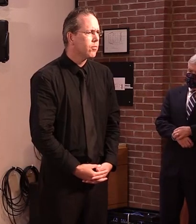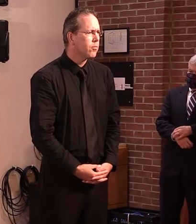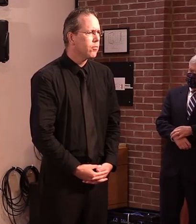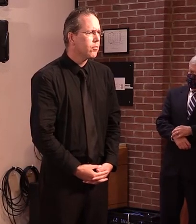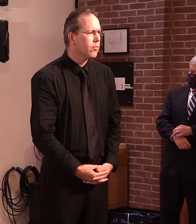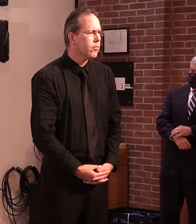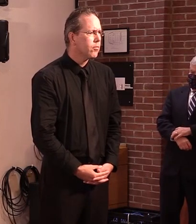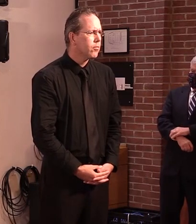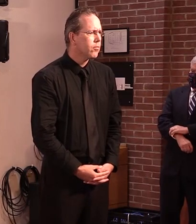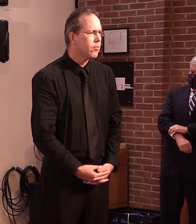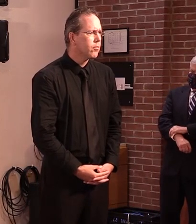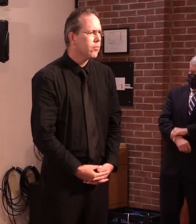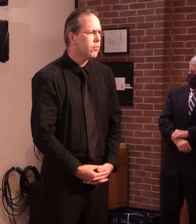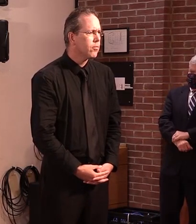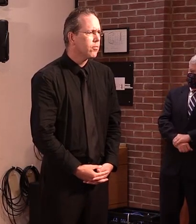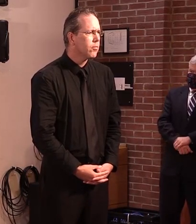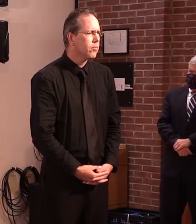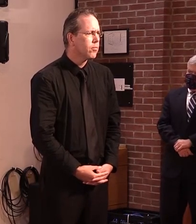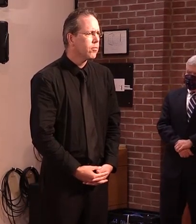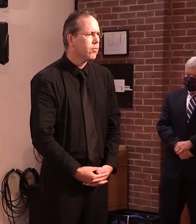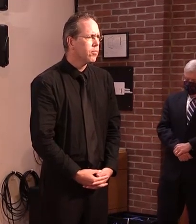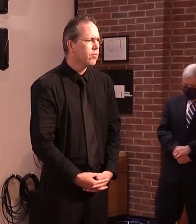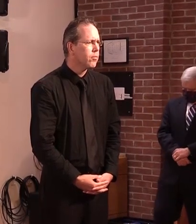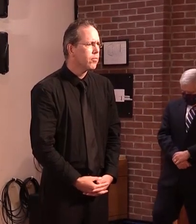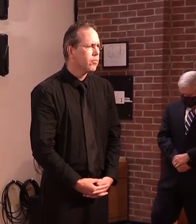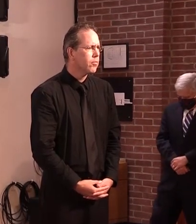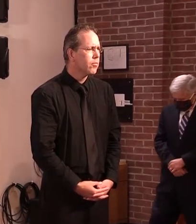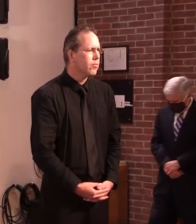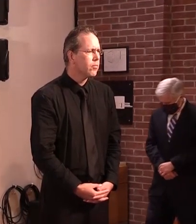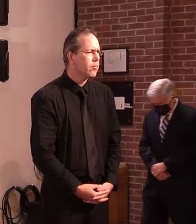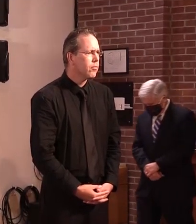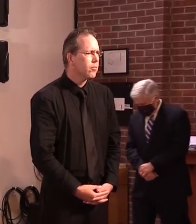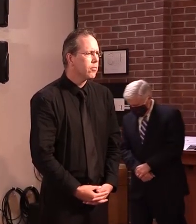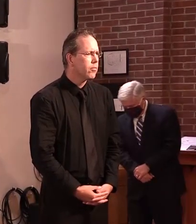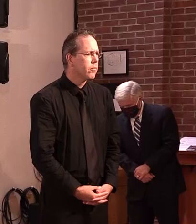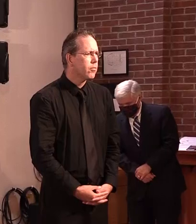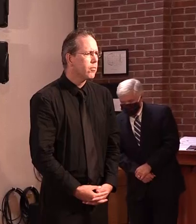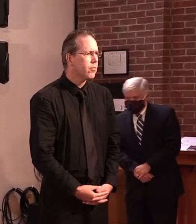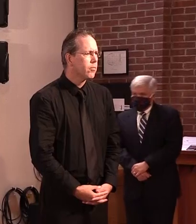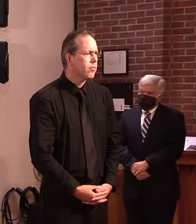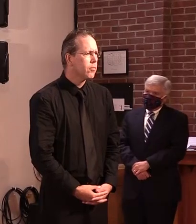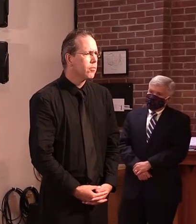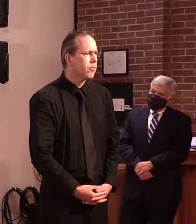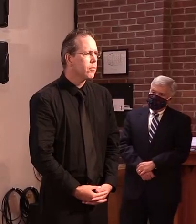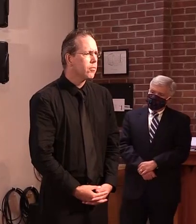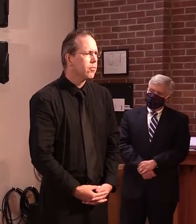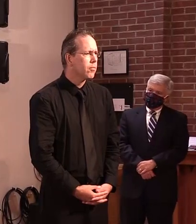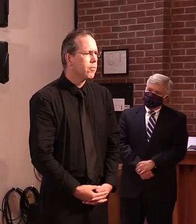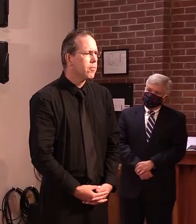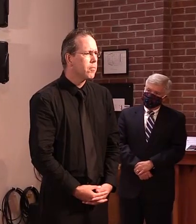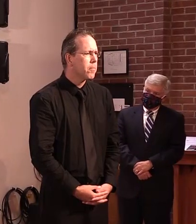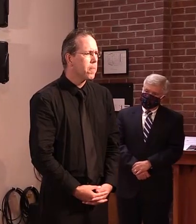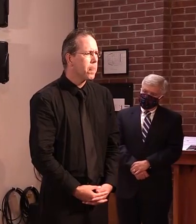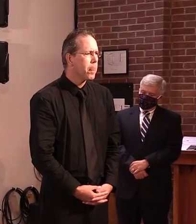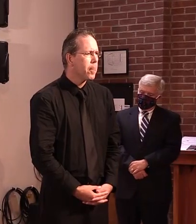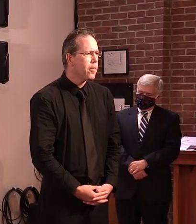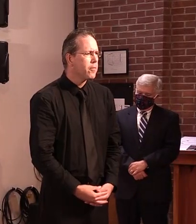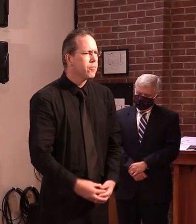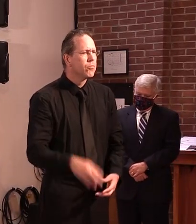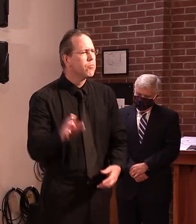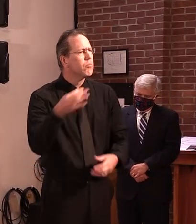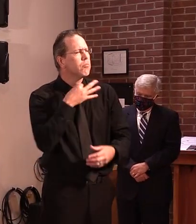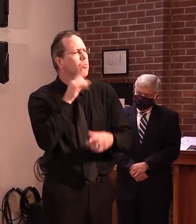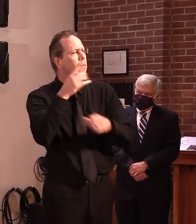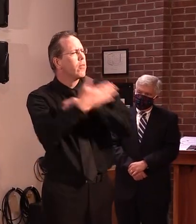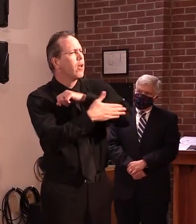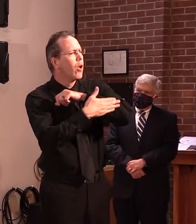discussing it with your team. I'm just curious as to what the results of that discussion were. Yeah, thank you.